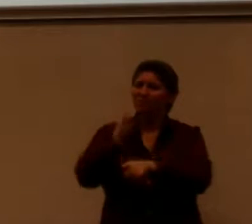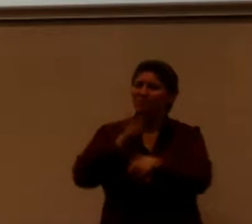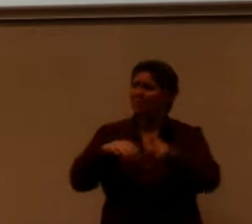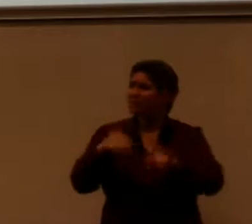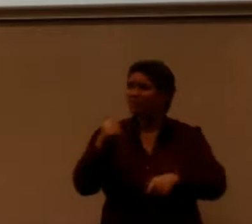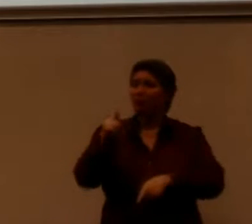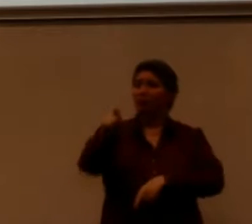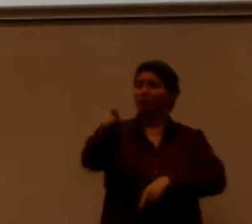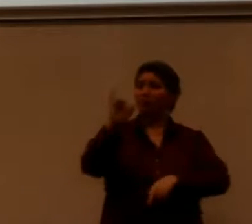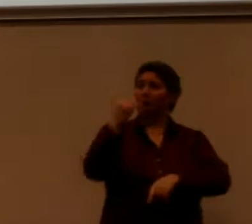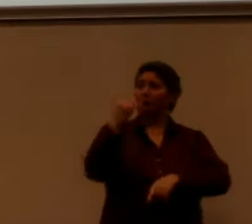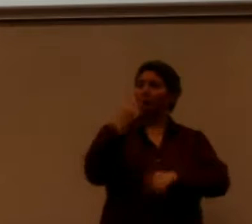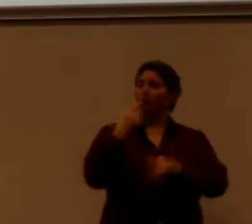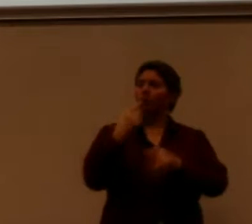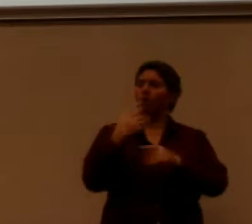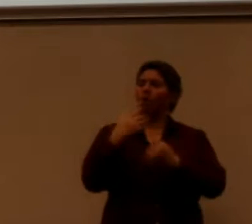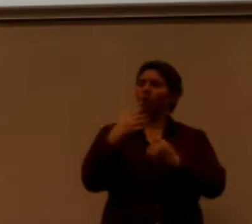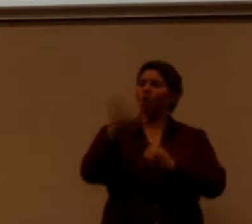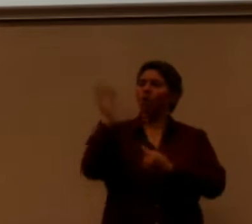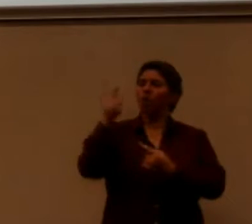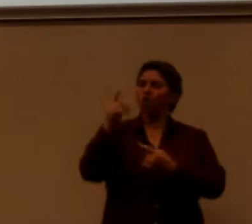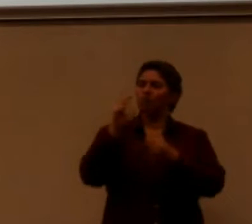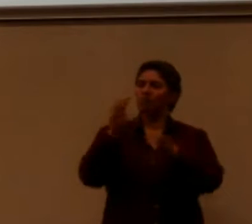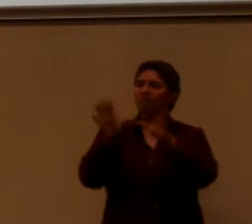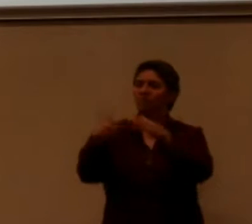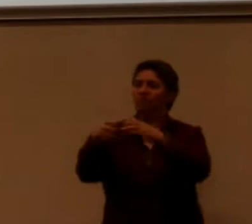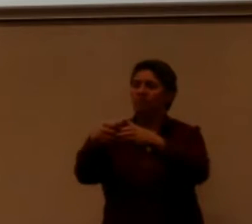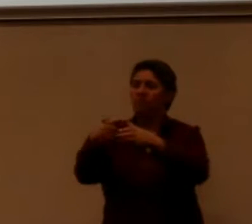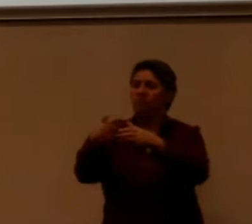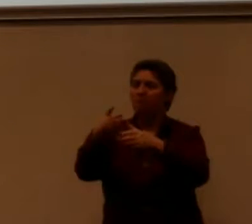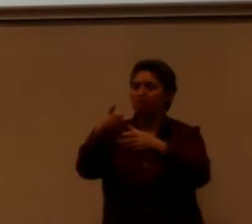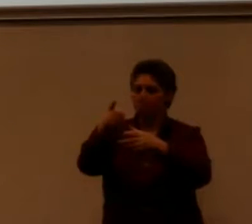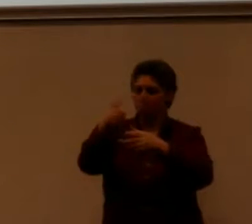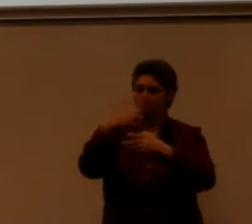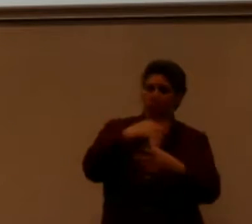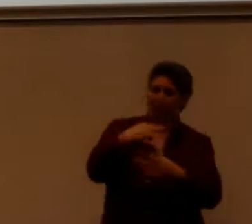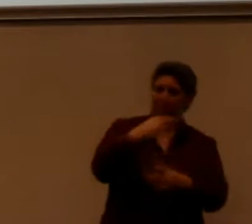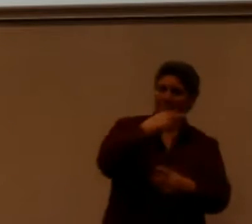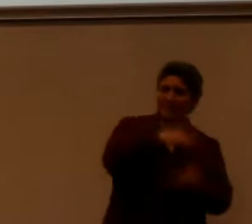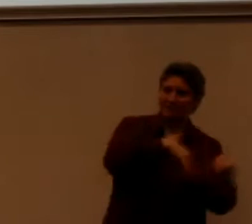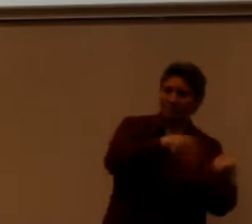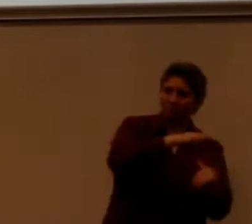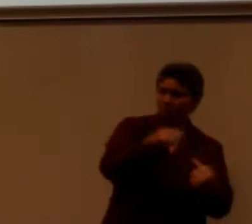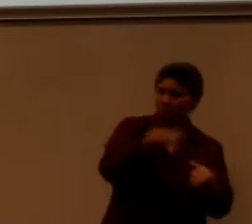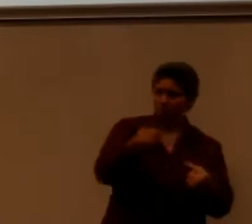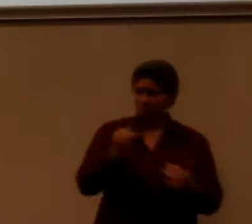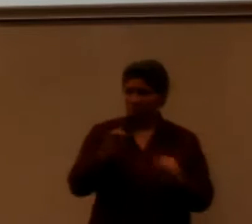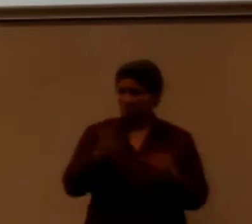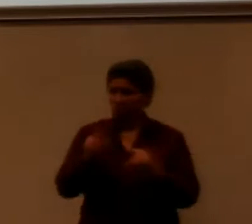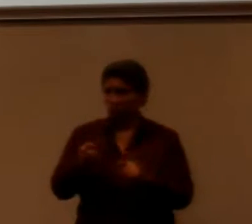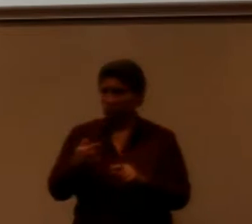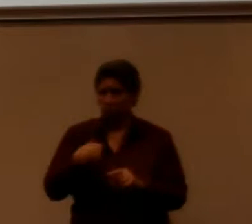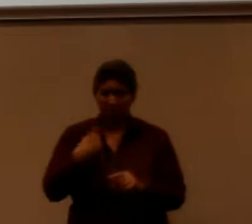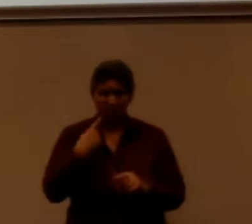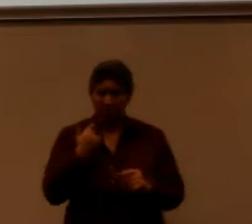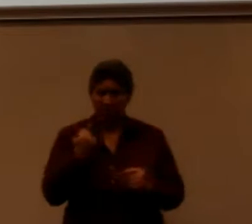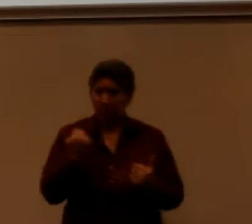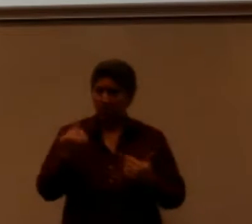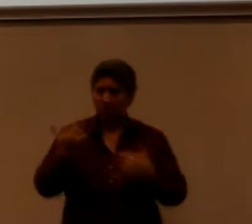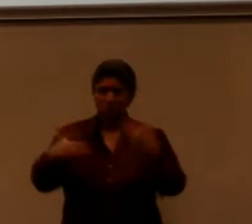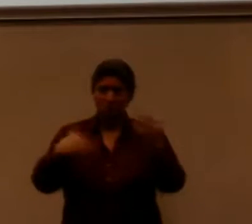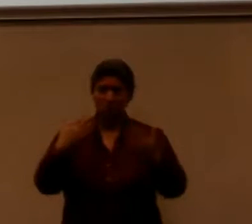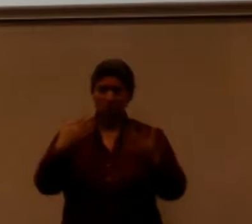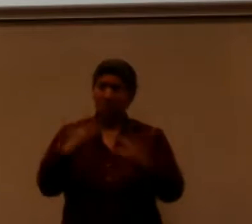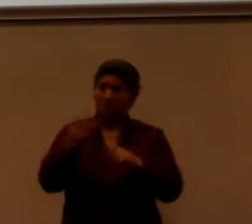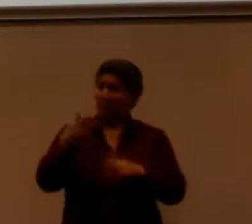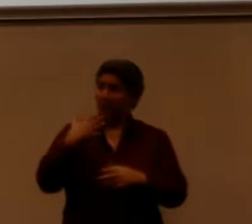public bodies have to communicate with deaf people, and they have to consult with deaf BSL users. And one way they do that is maybe through a deaf forum. So